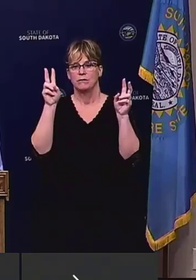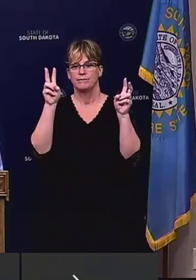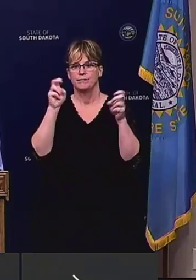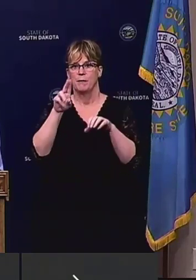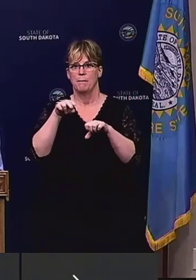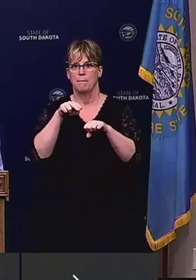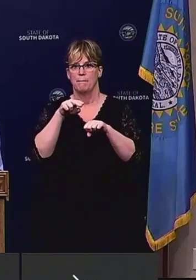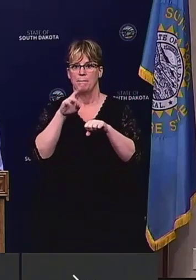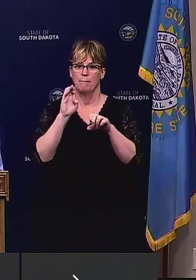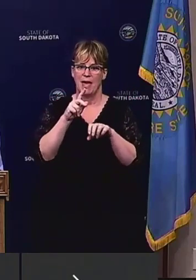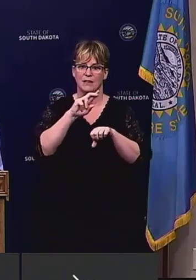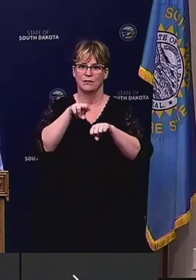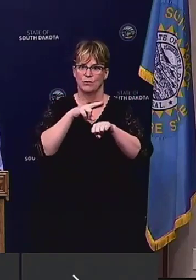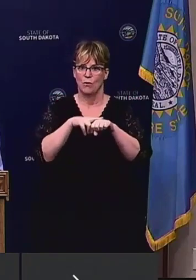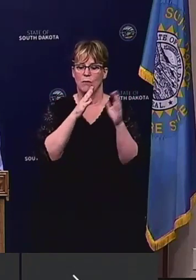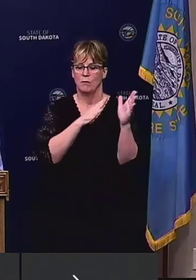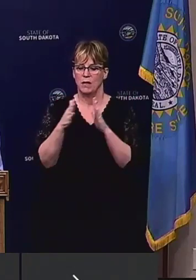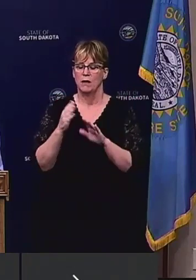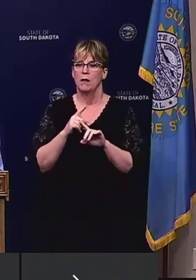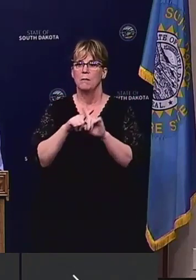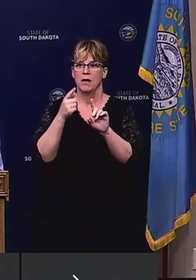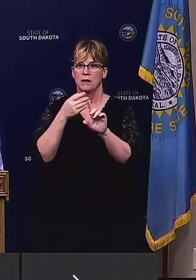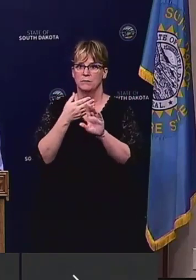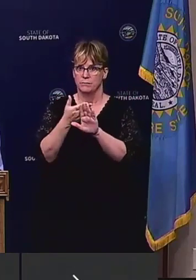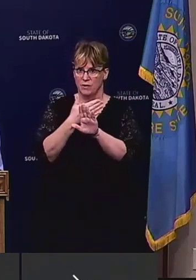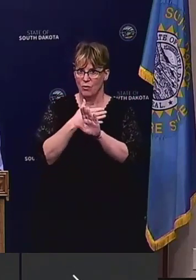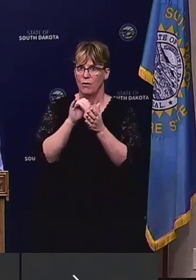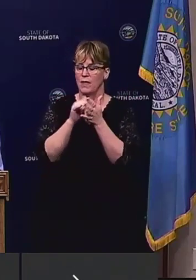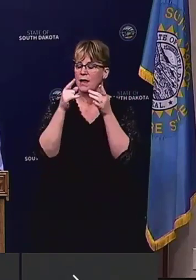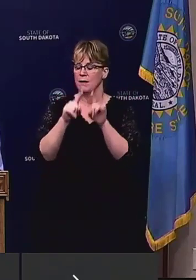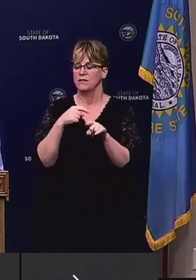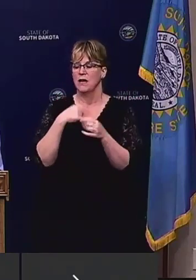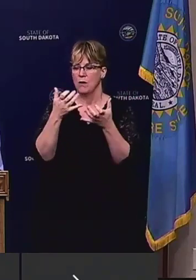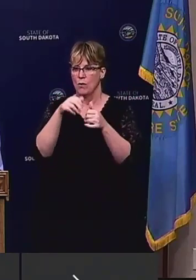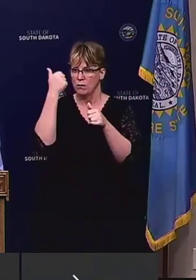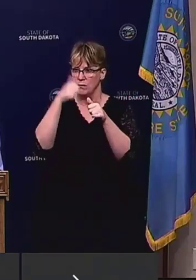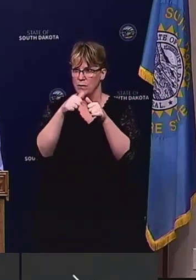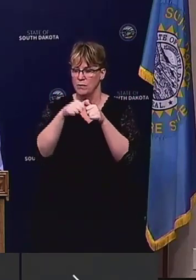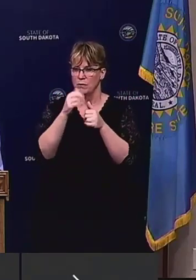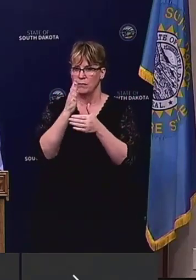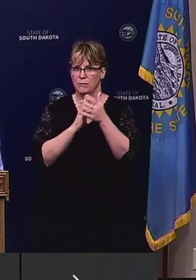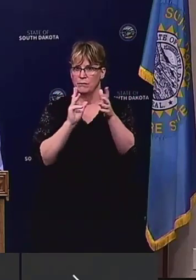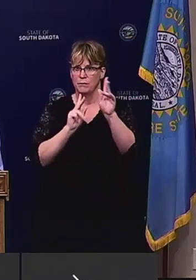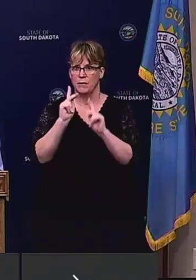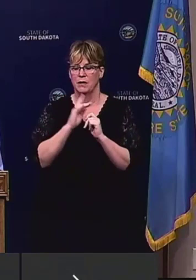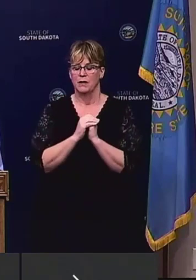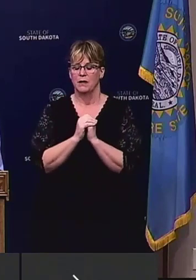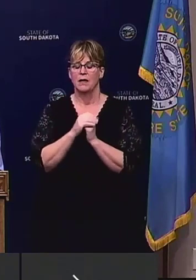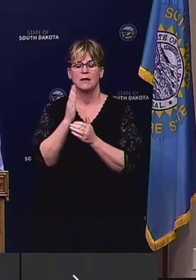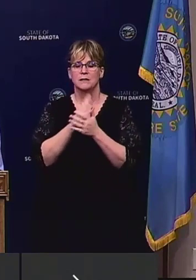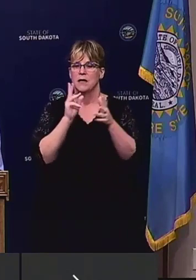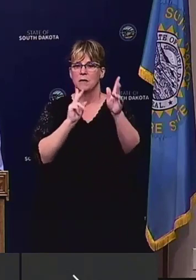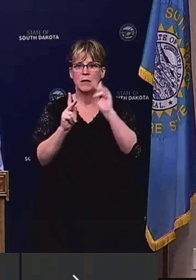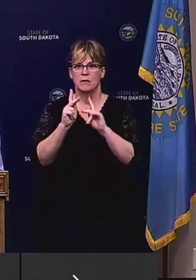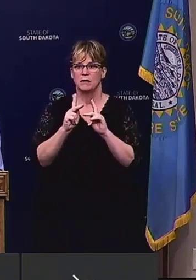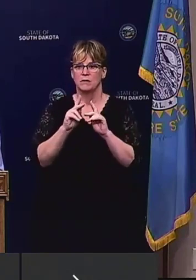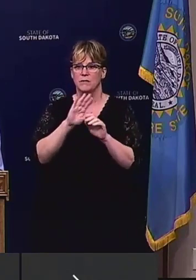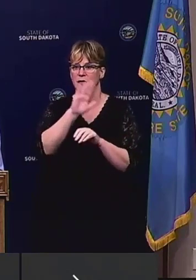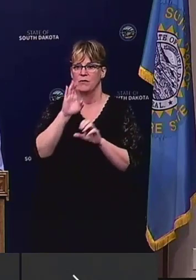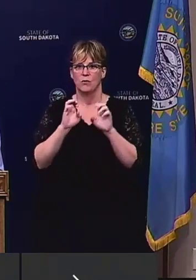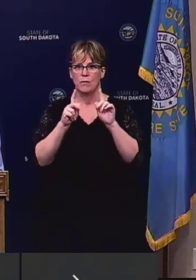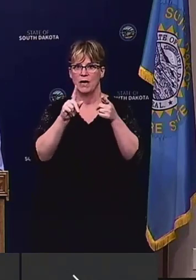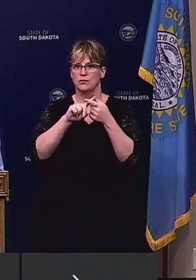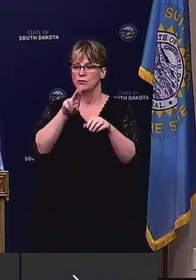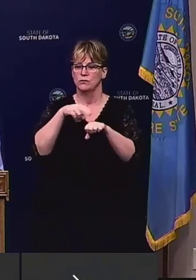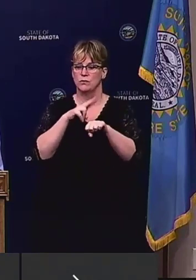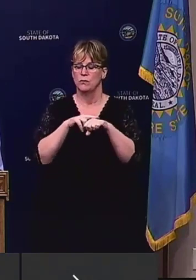Normal plan. But before we get to that, I want to remind everybody that some people will never be able to return to normal. I